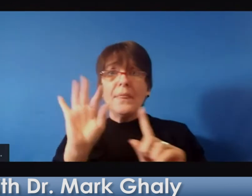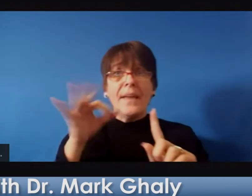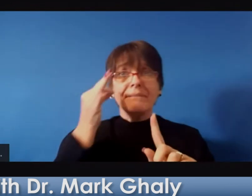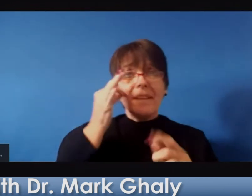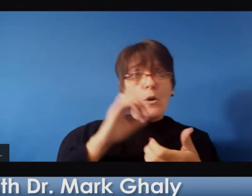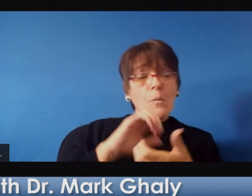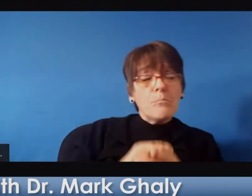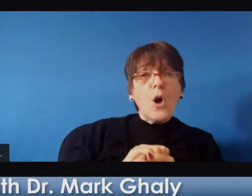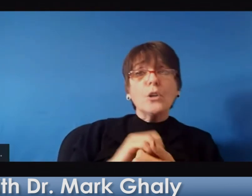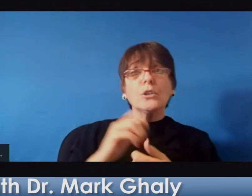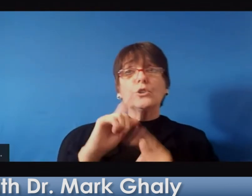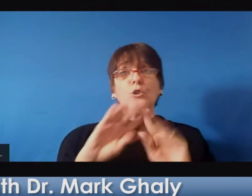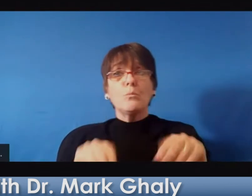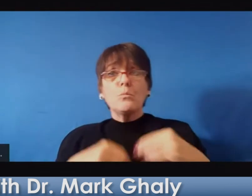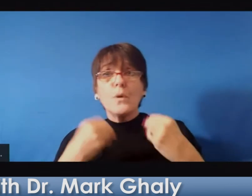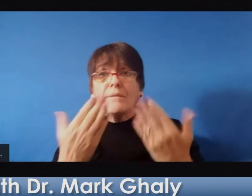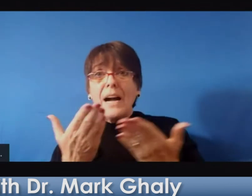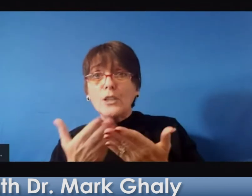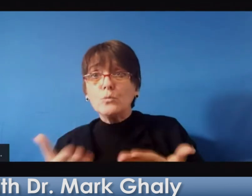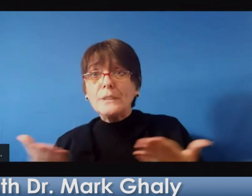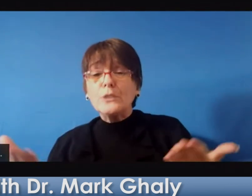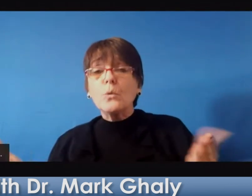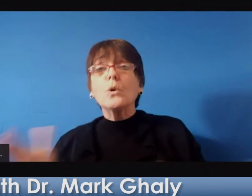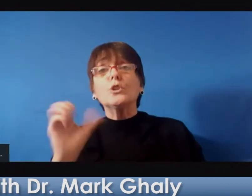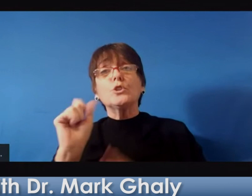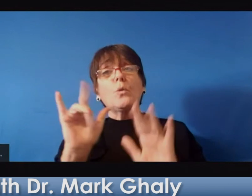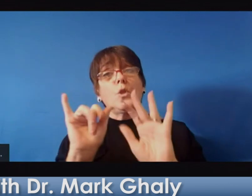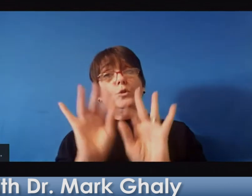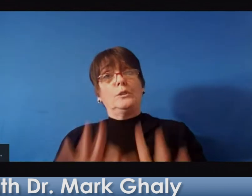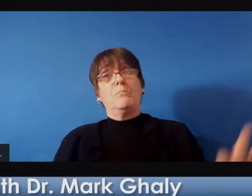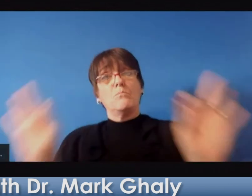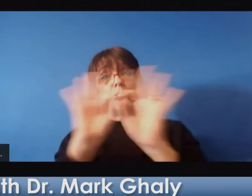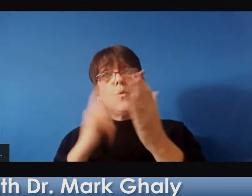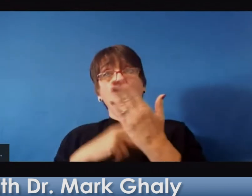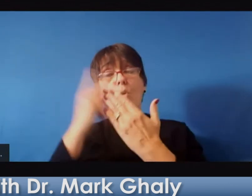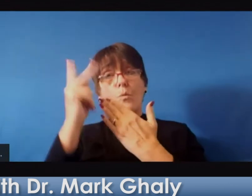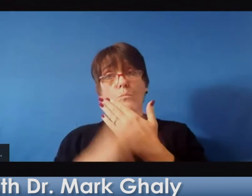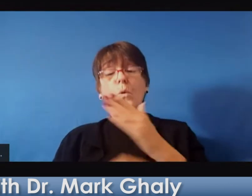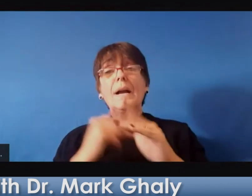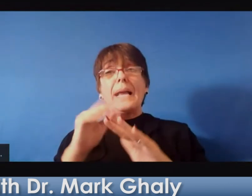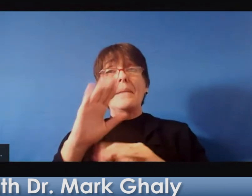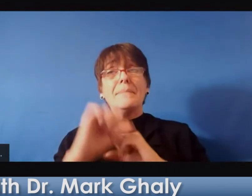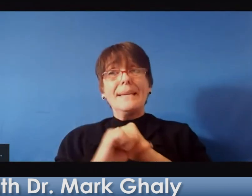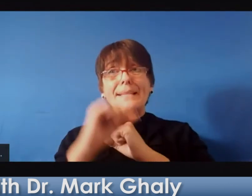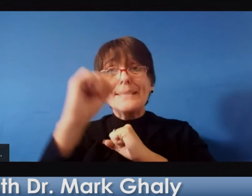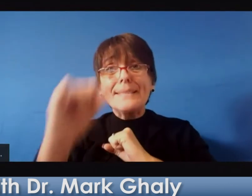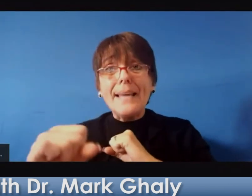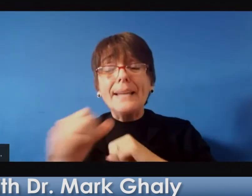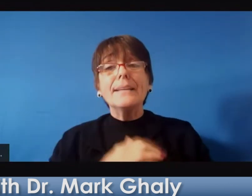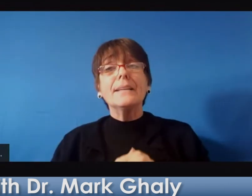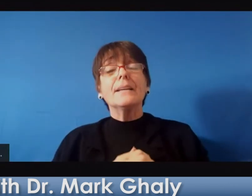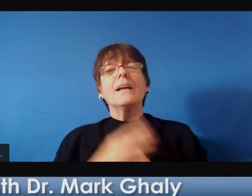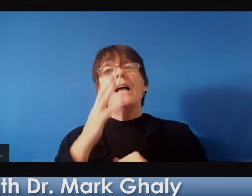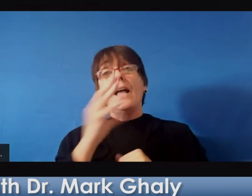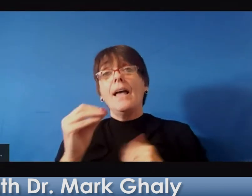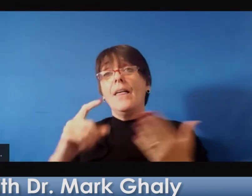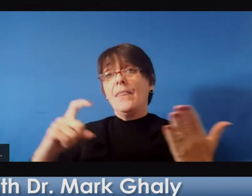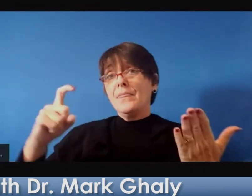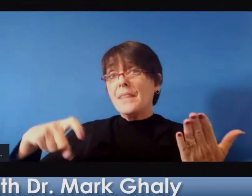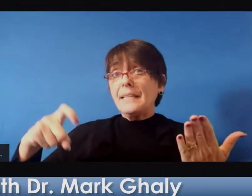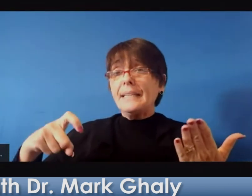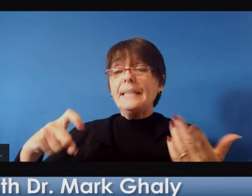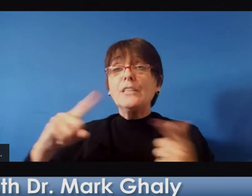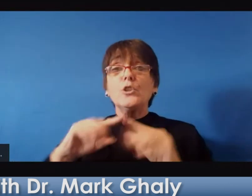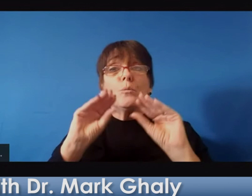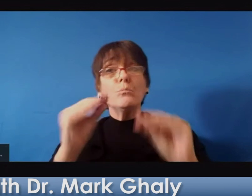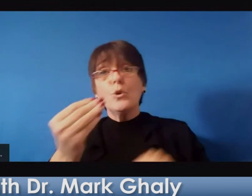partners in terms of providing resources so those important programs can be extended, and that the need to put